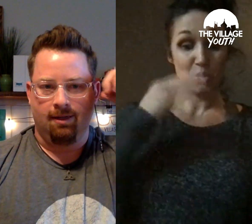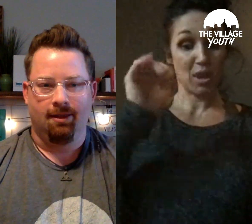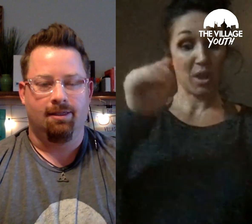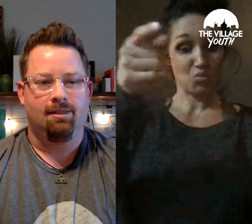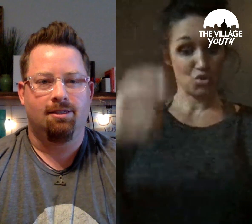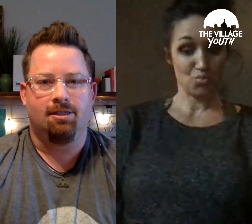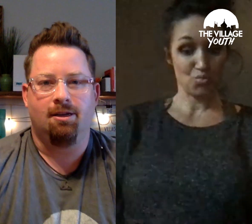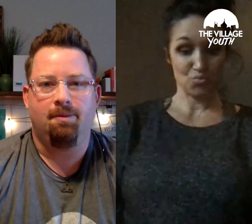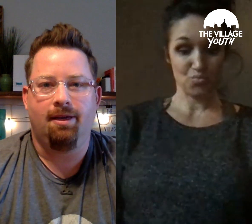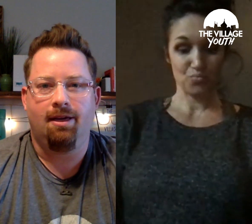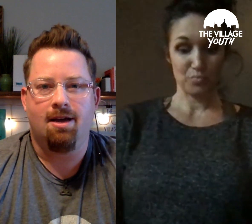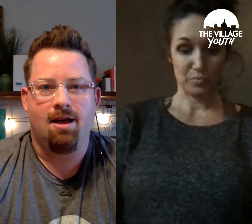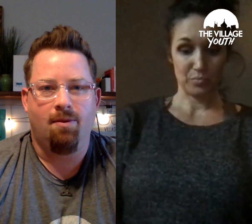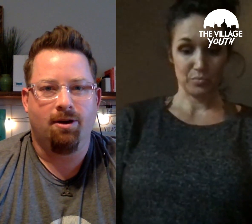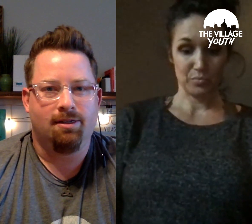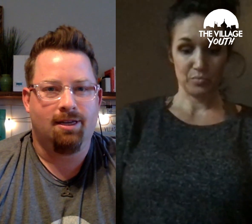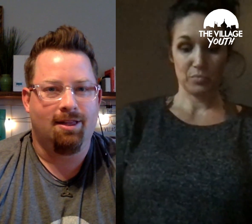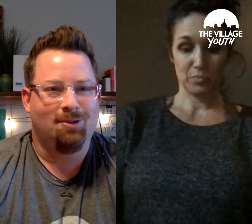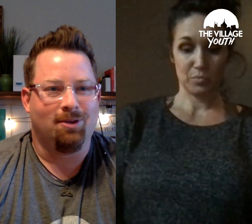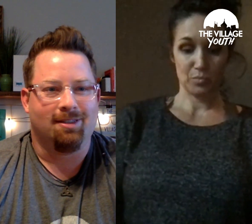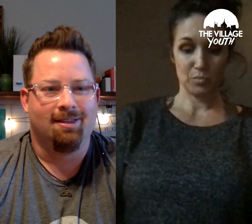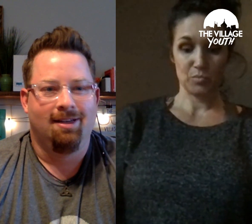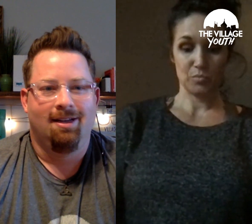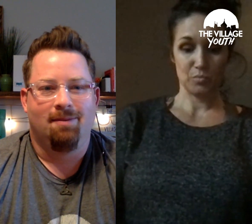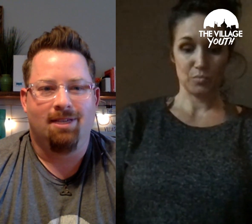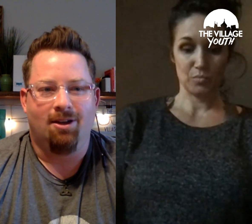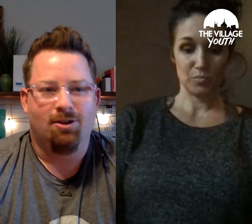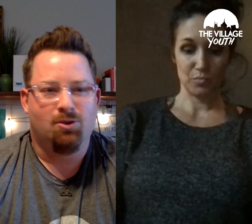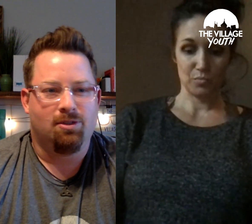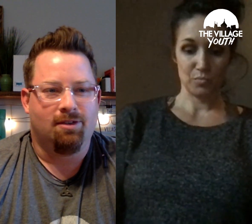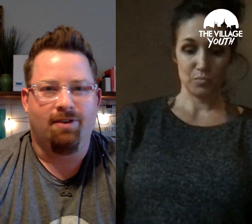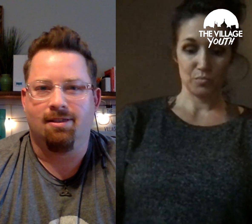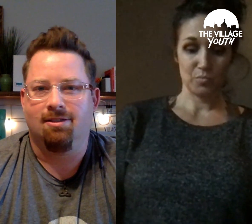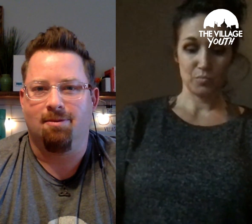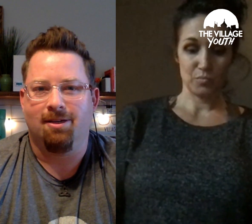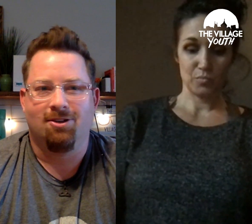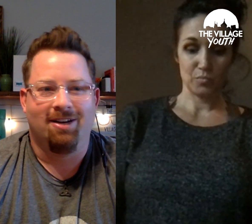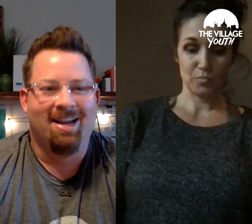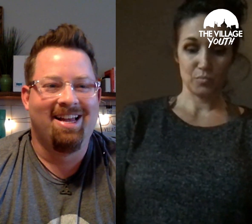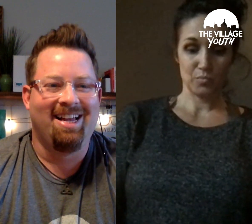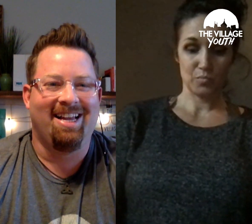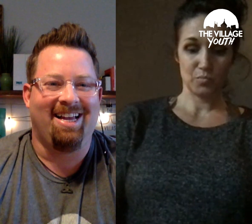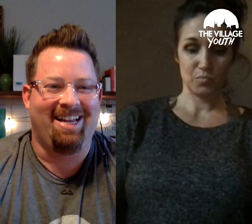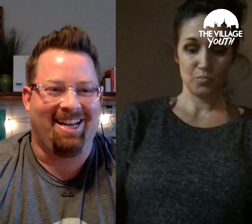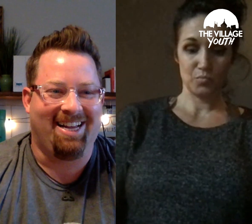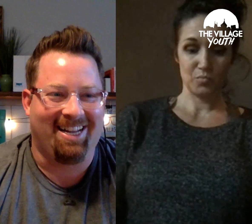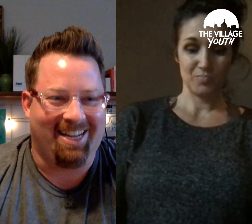great. This is just going to be, we're going to see how this works. I'm seeing all sorts of faces on my screen.